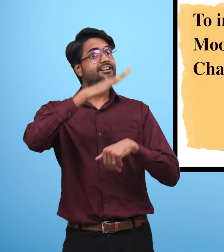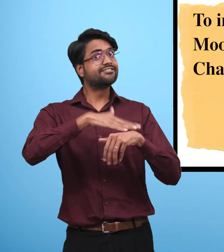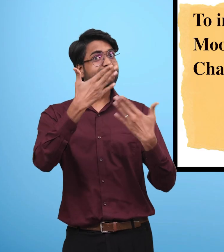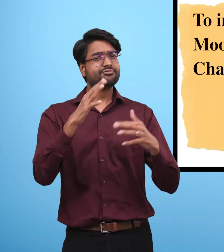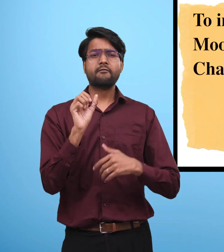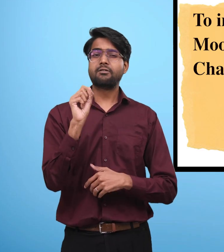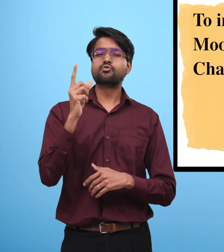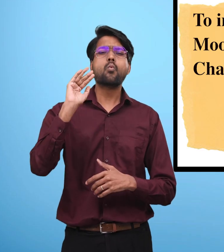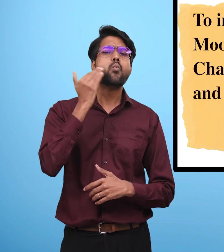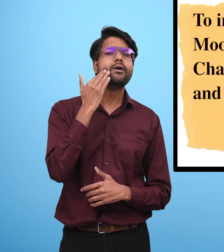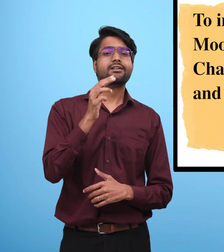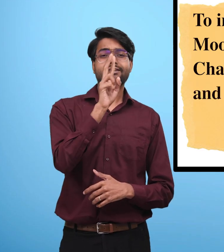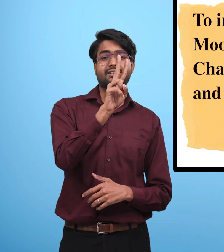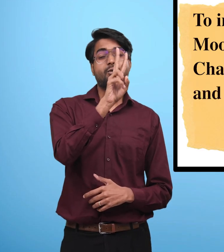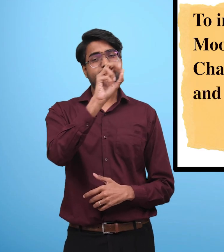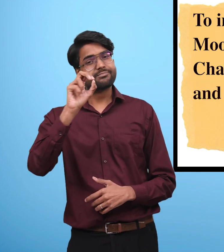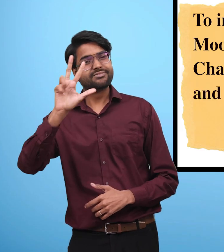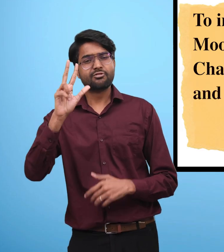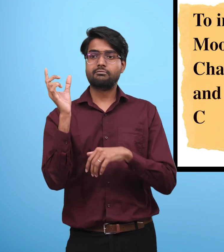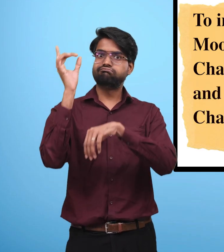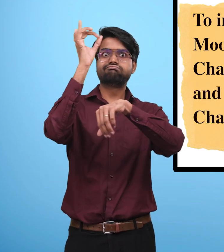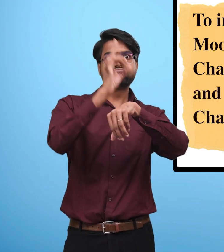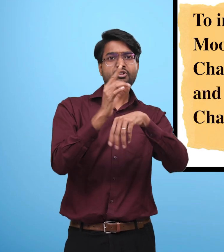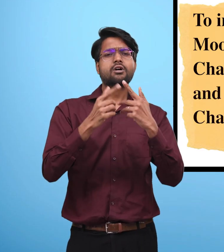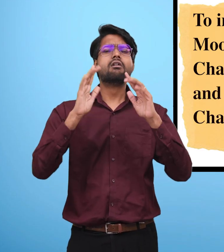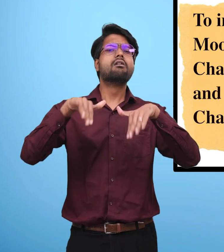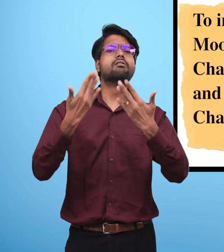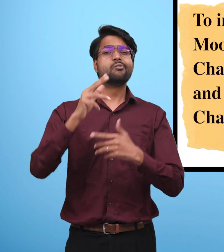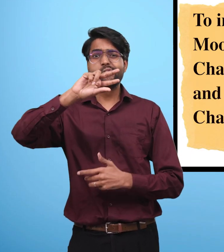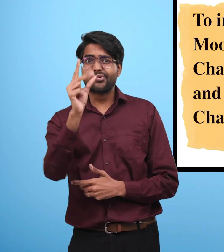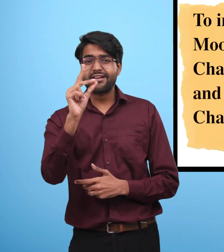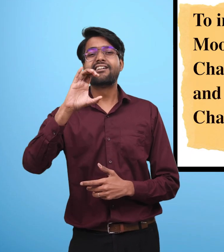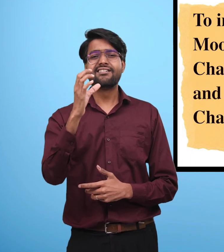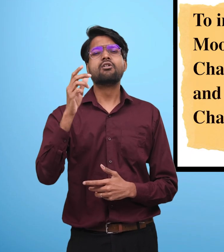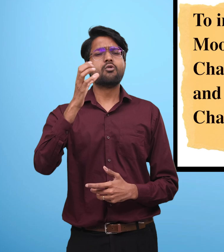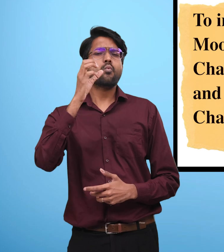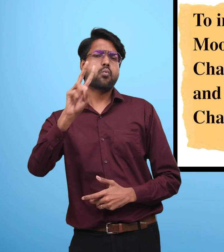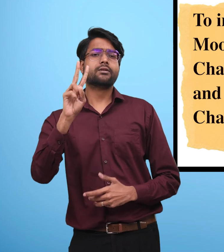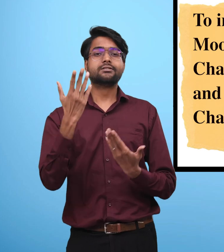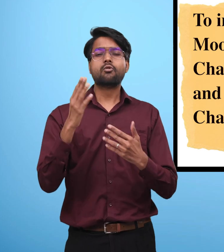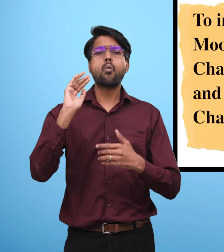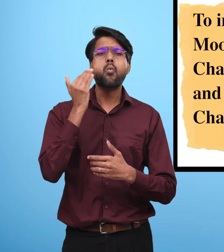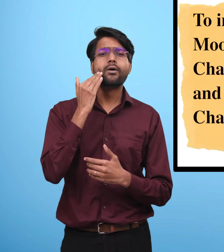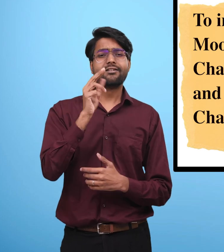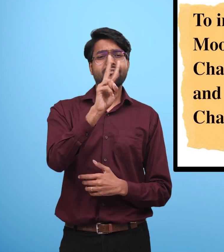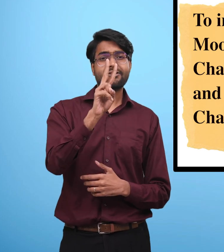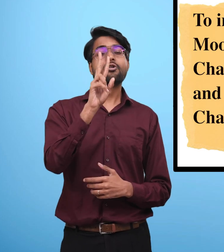in 2008, and the second mission, Chandrayaan 2, in 2019.